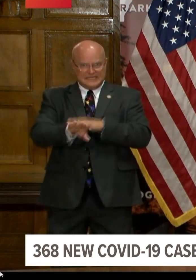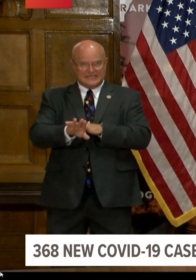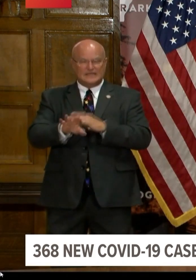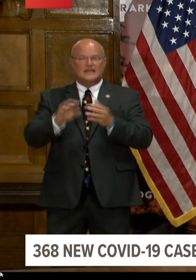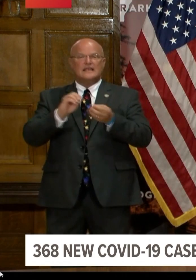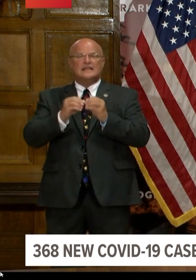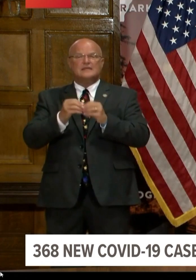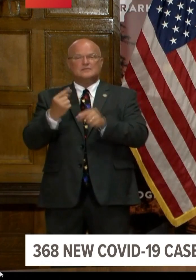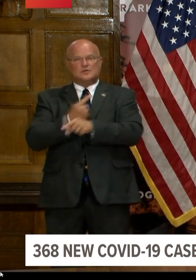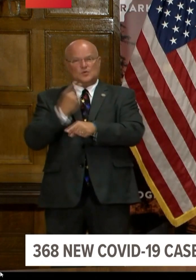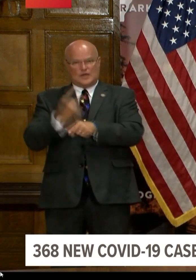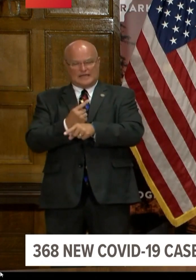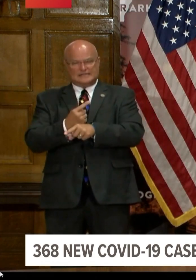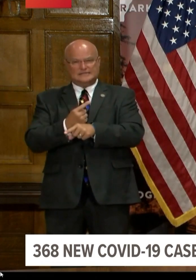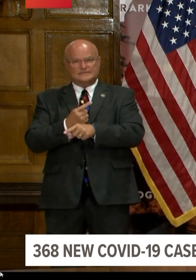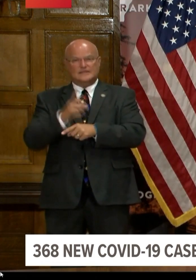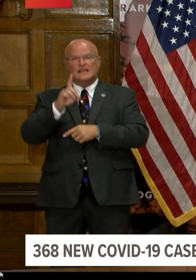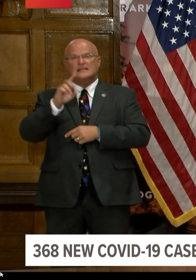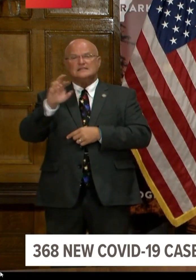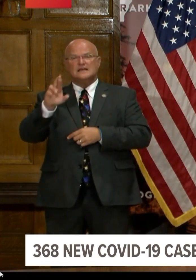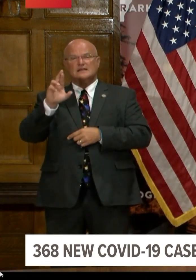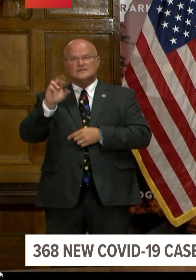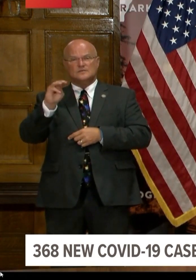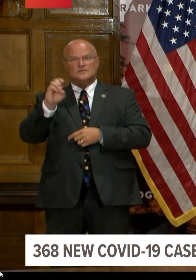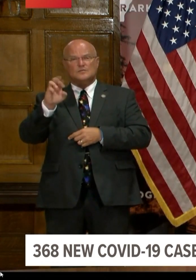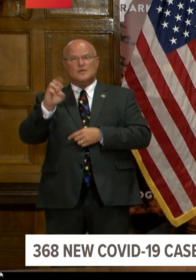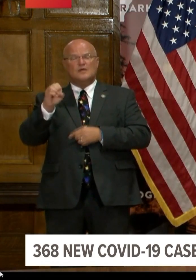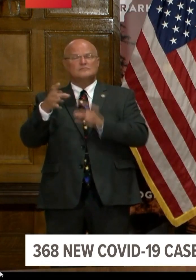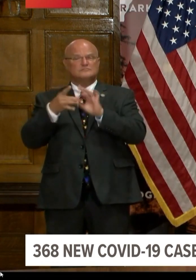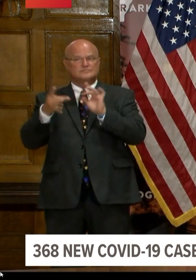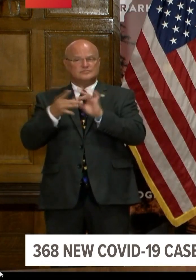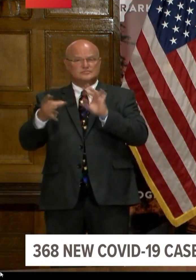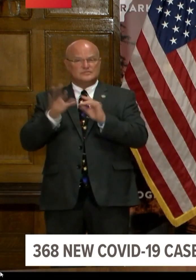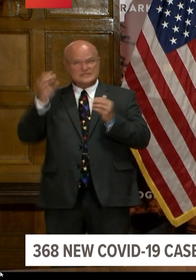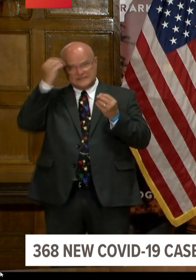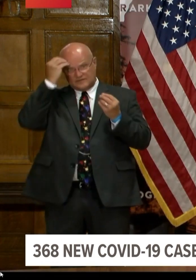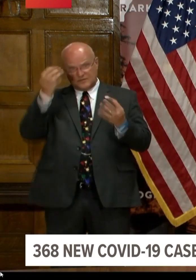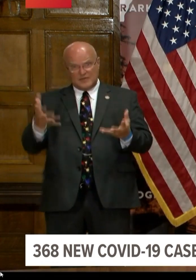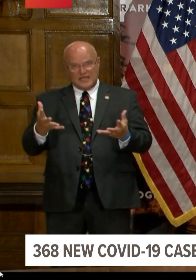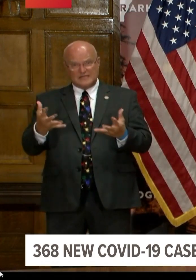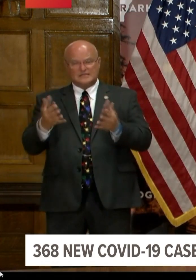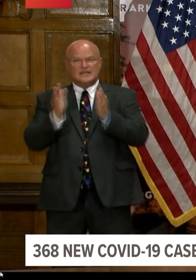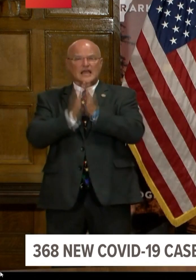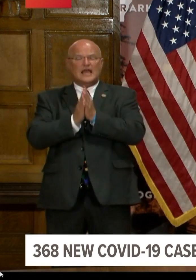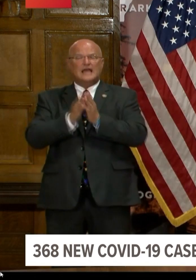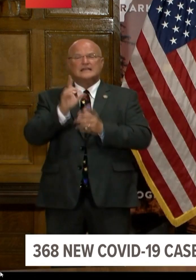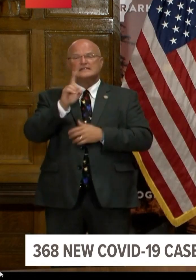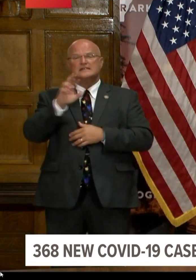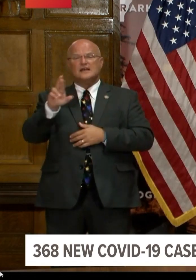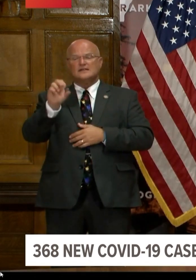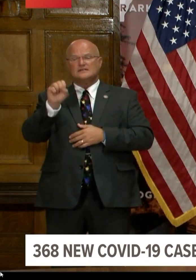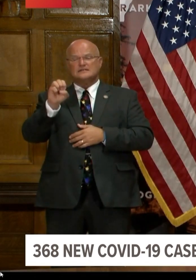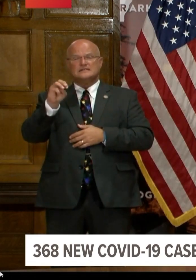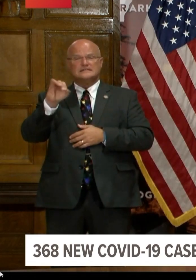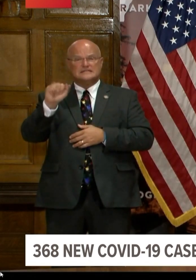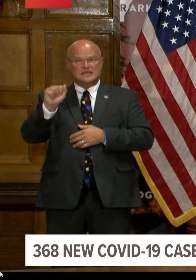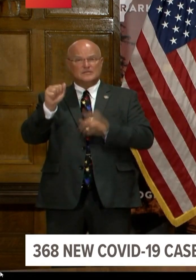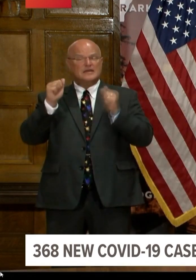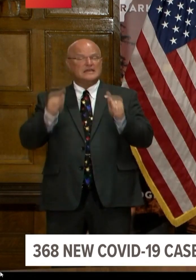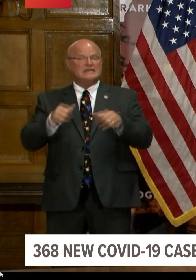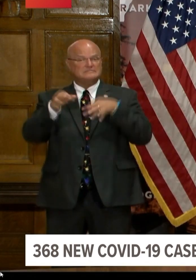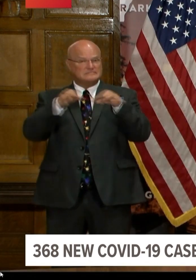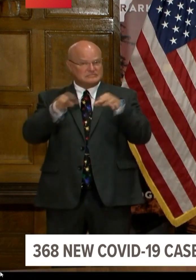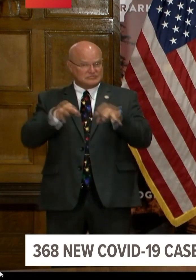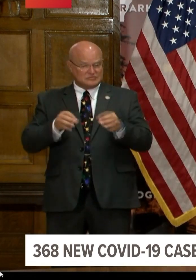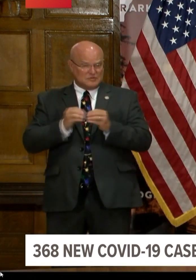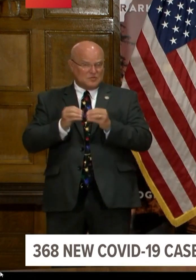numbers will be corrected, and Dr. Romero will go through his information. I asked Dr. Seema if he could come up and just elaborate